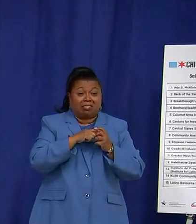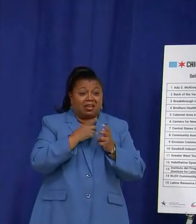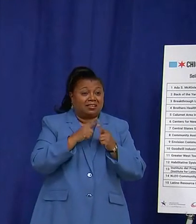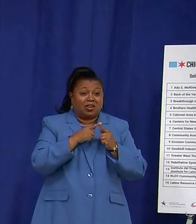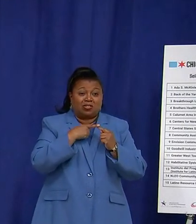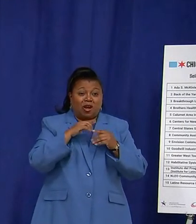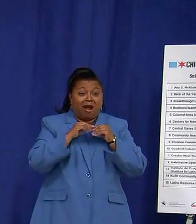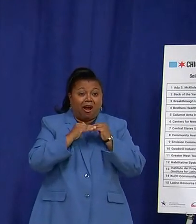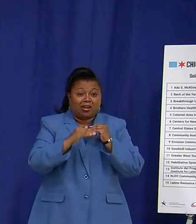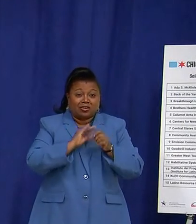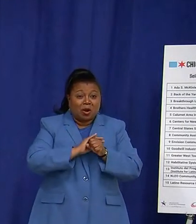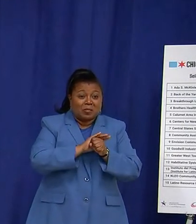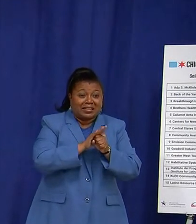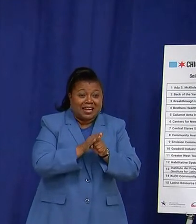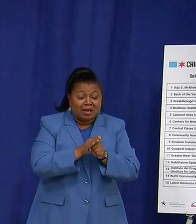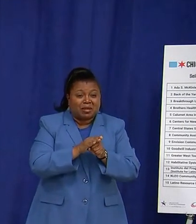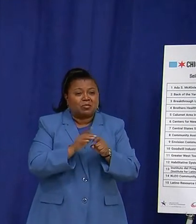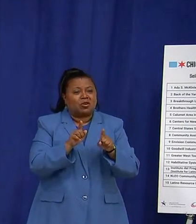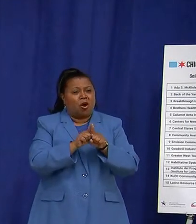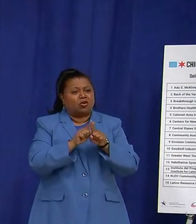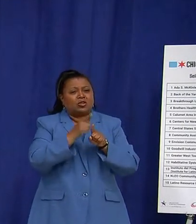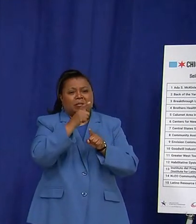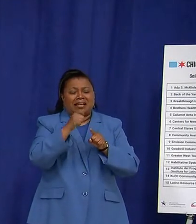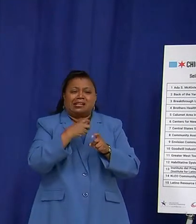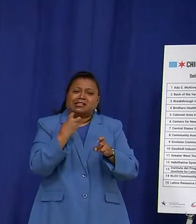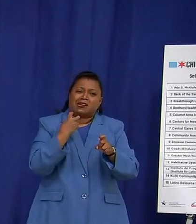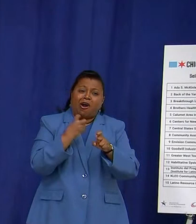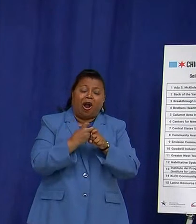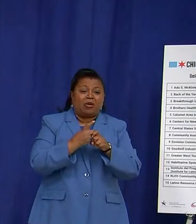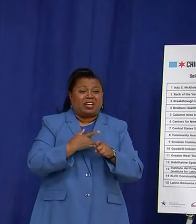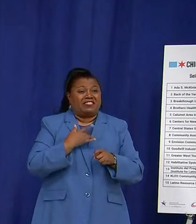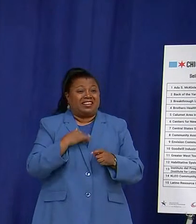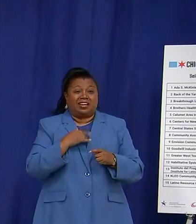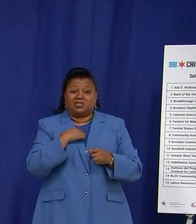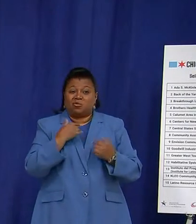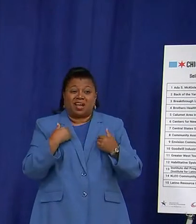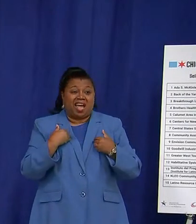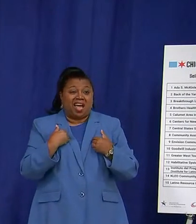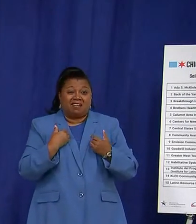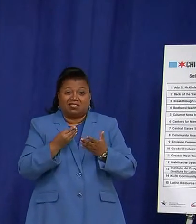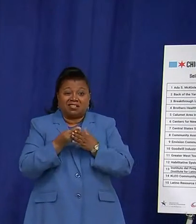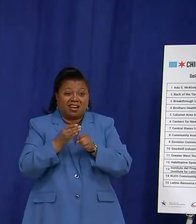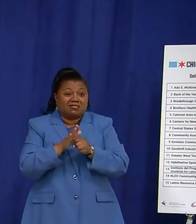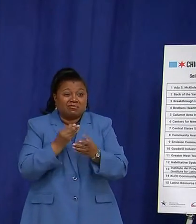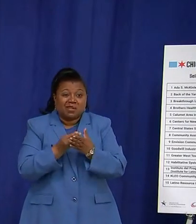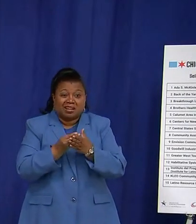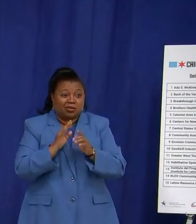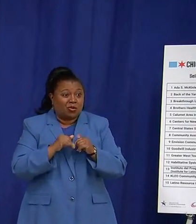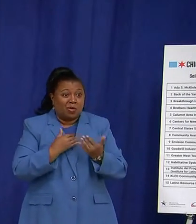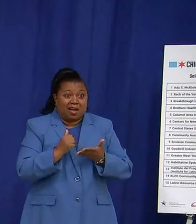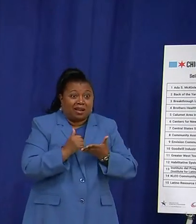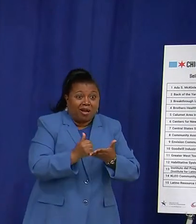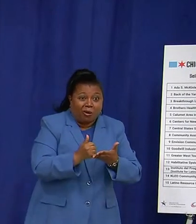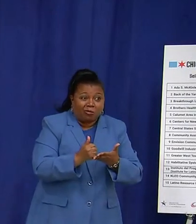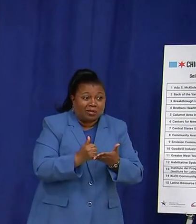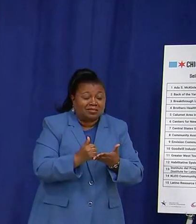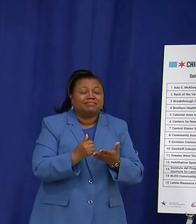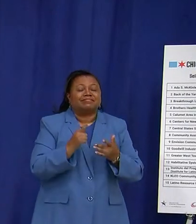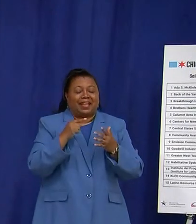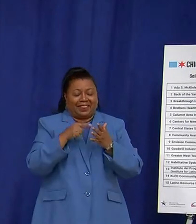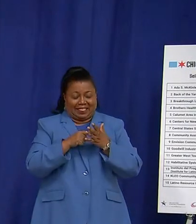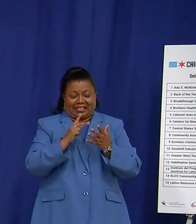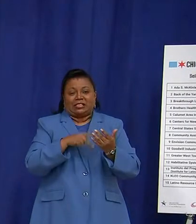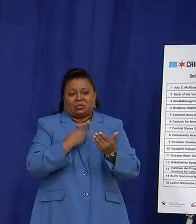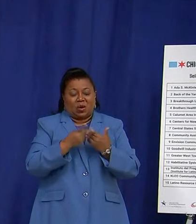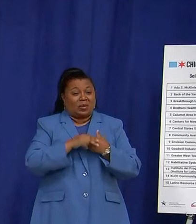fallout from the ongoing pandemic, but also because it's hard when you feel like you don't have the means or you don't know how to help.